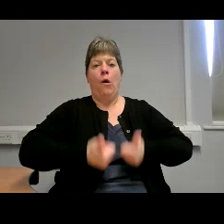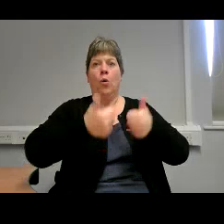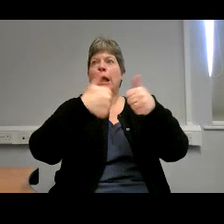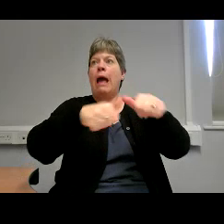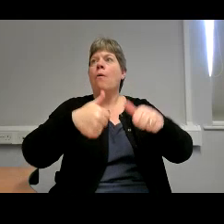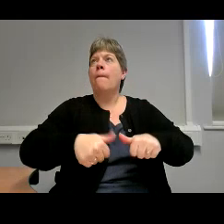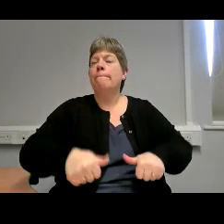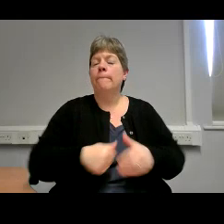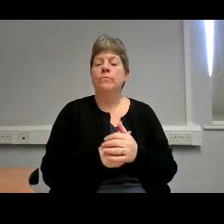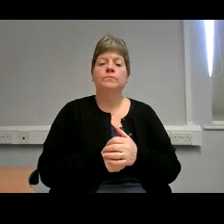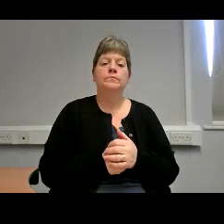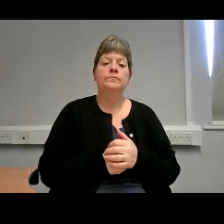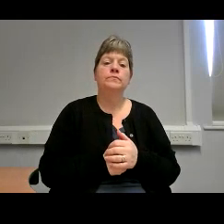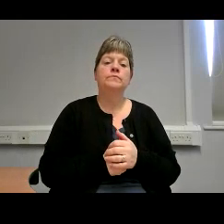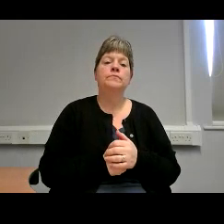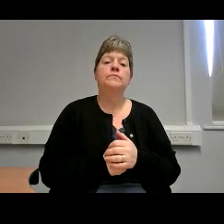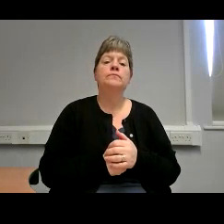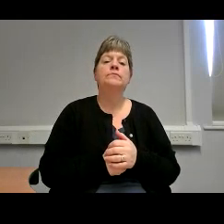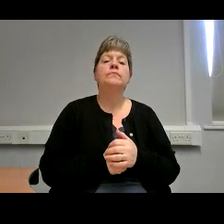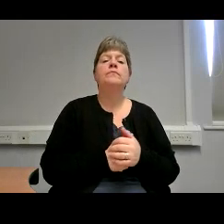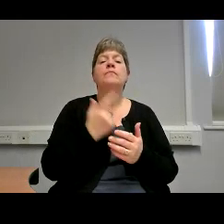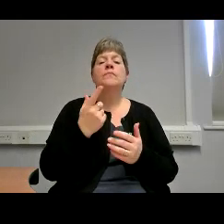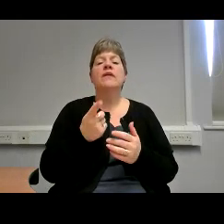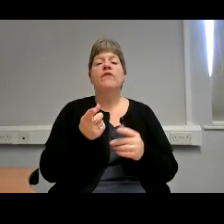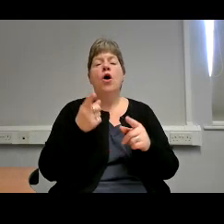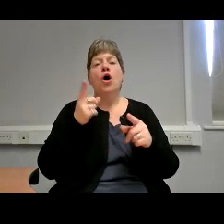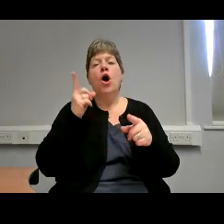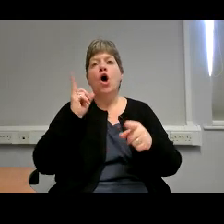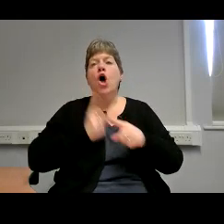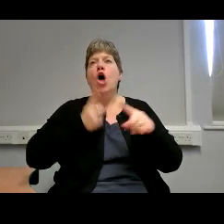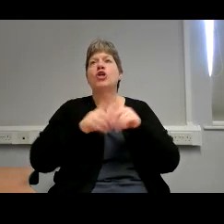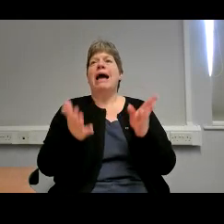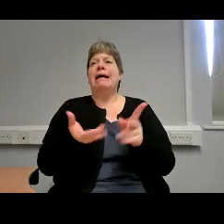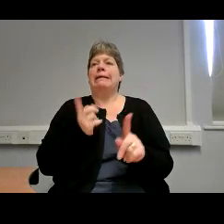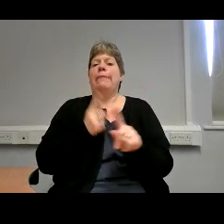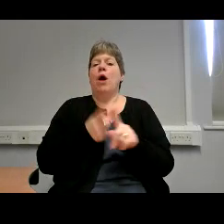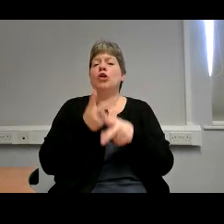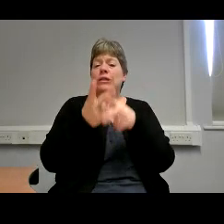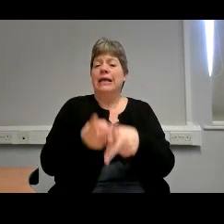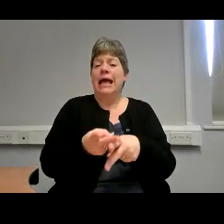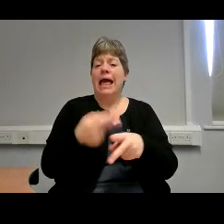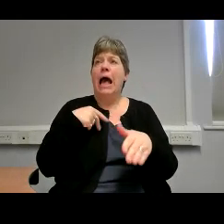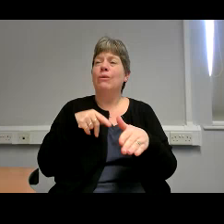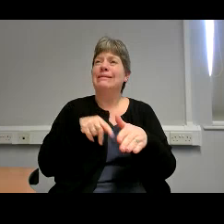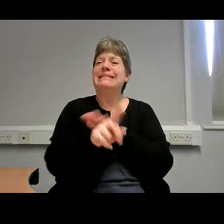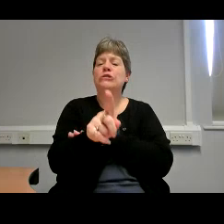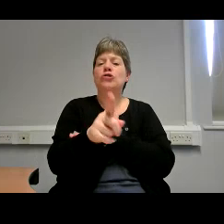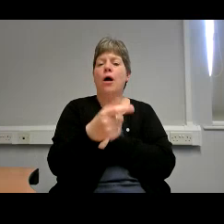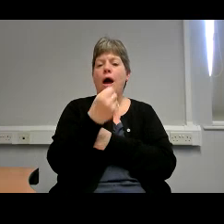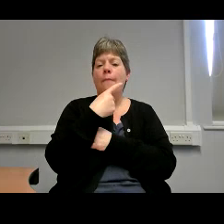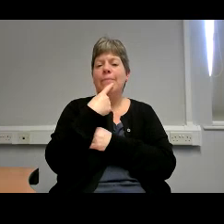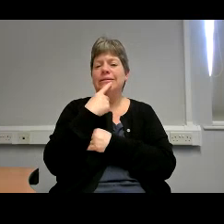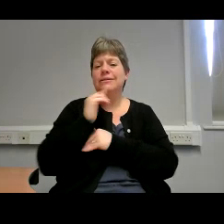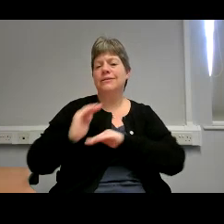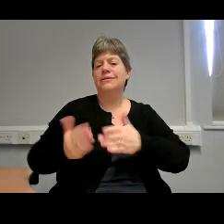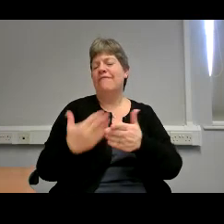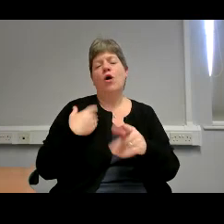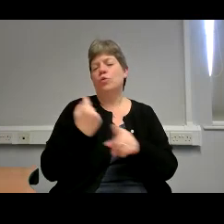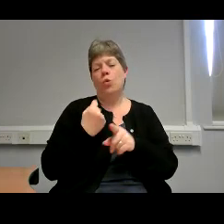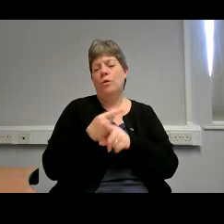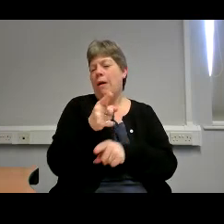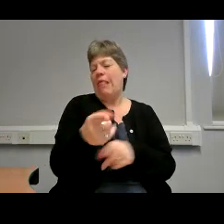we are doing. In terms of urgent and emergency care, or discharge medicine service, which I've not covered today, but there is a